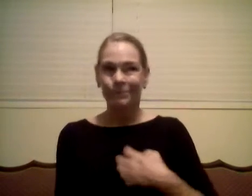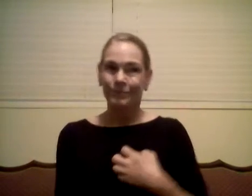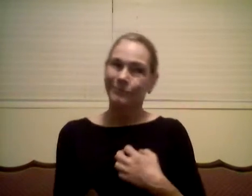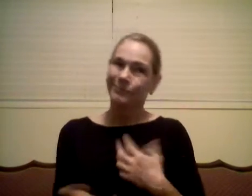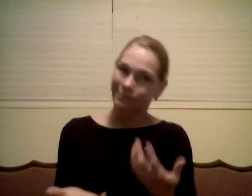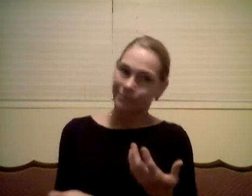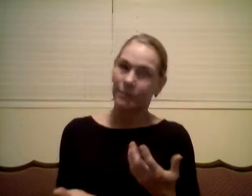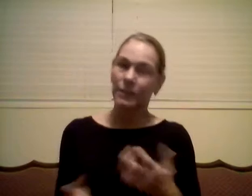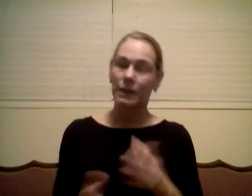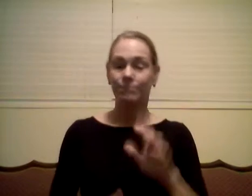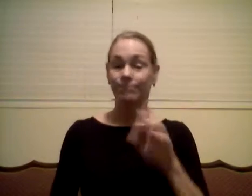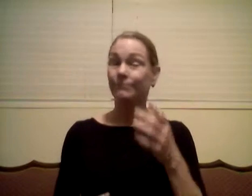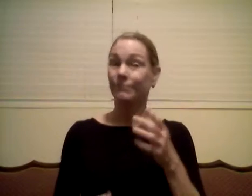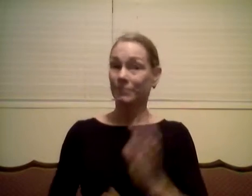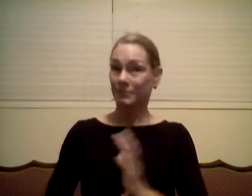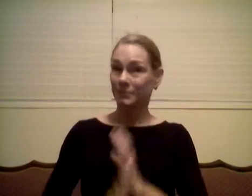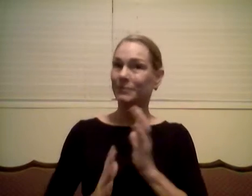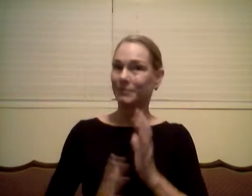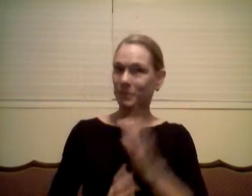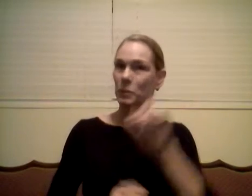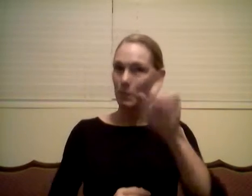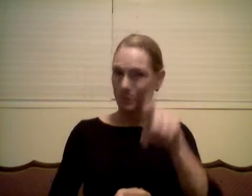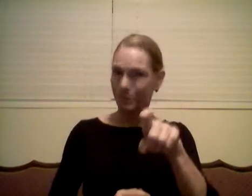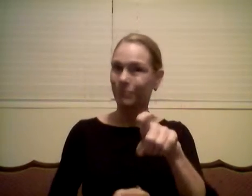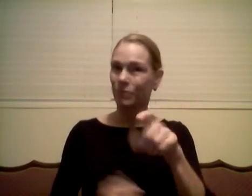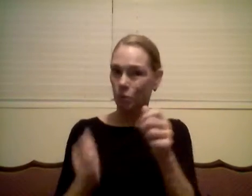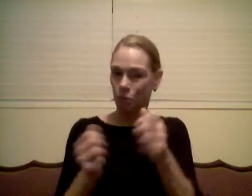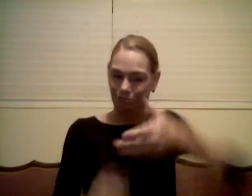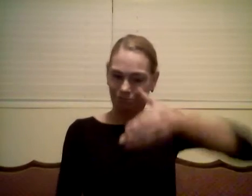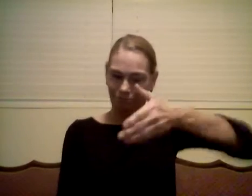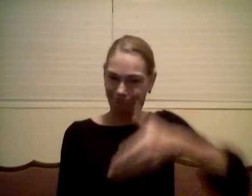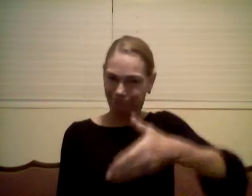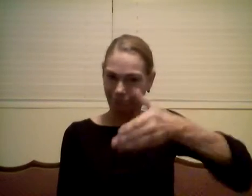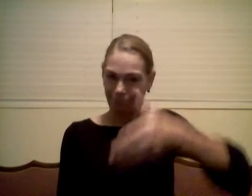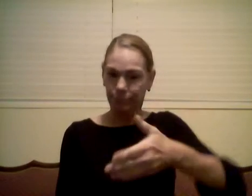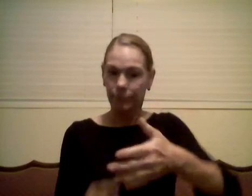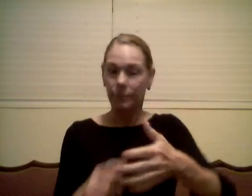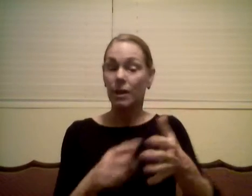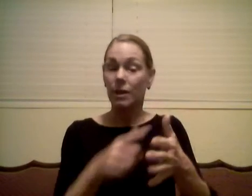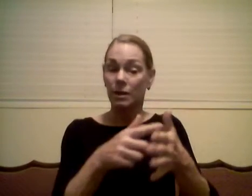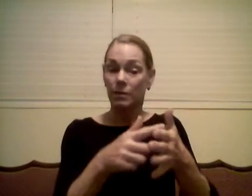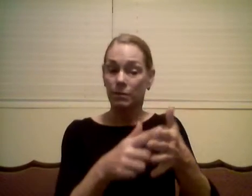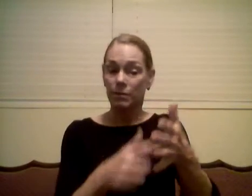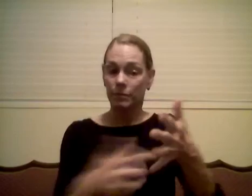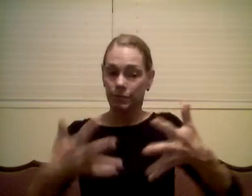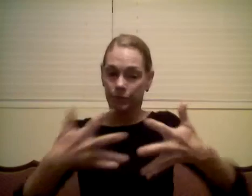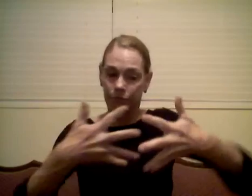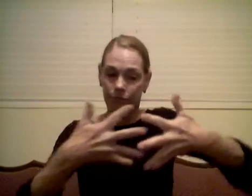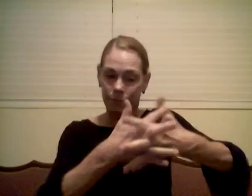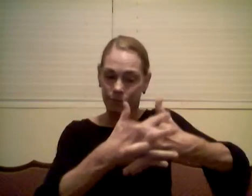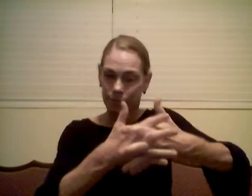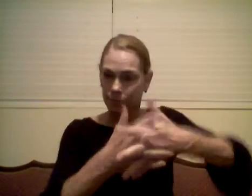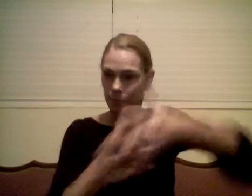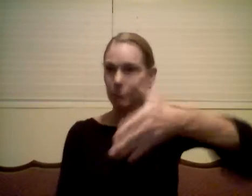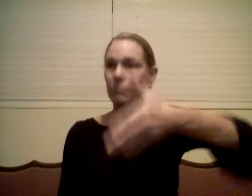etiquette to the professional handshake, and that is that your hands should meet at the webbing, okay? Ladies, I love